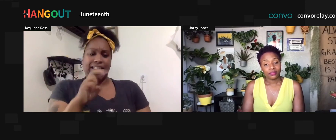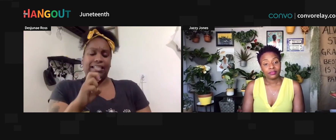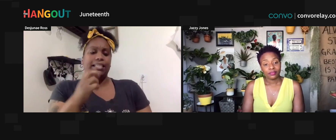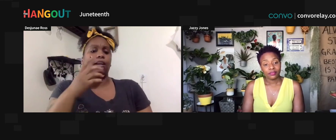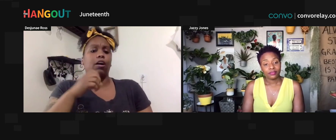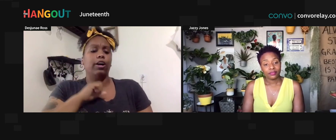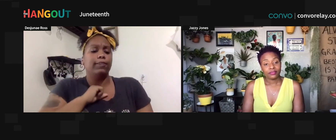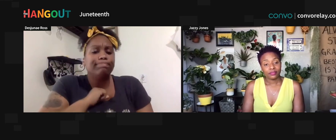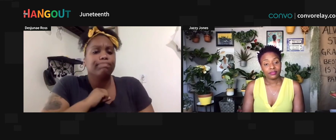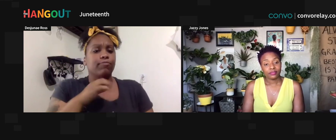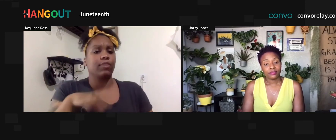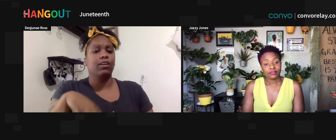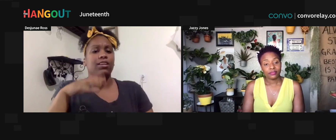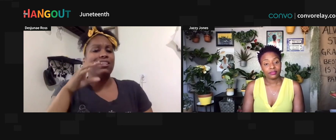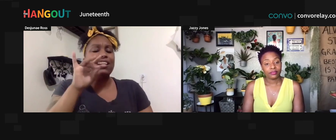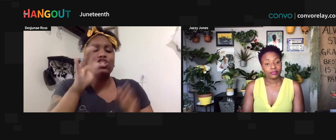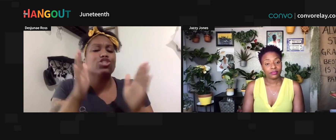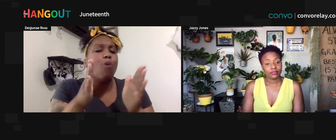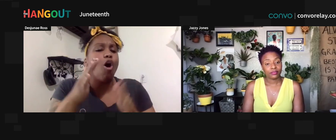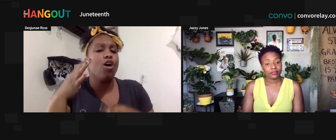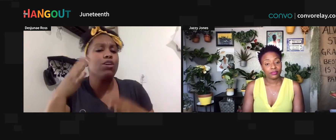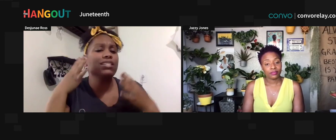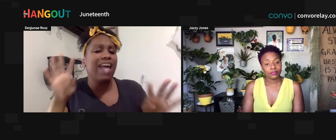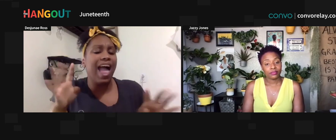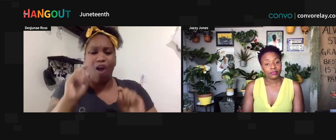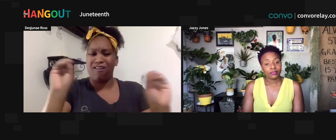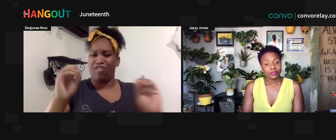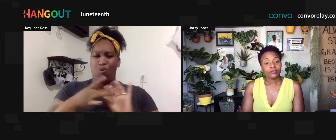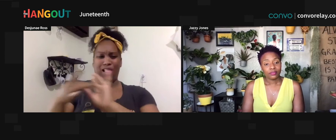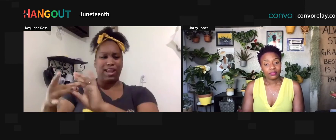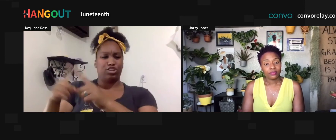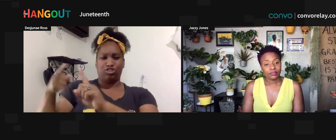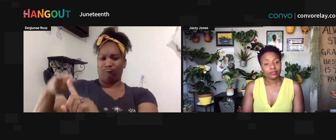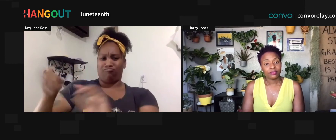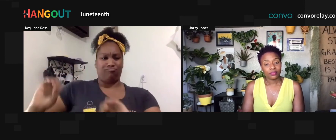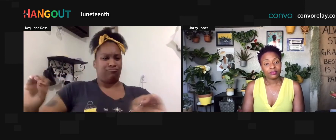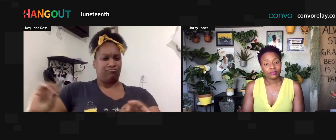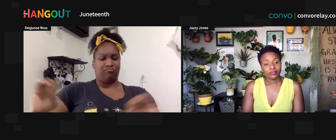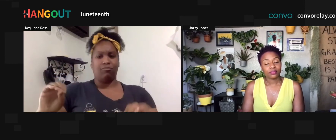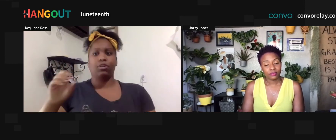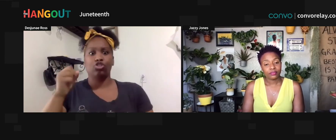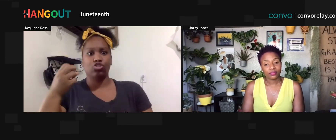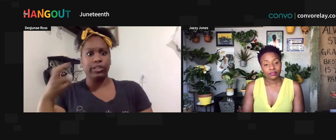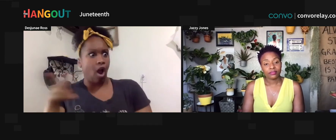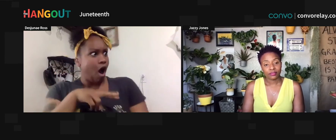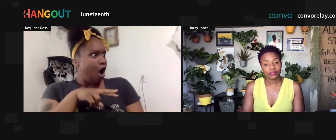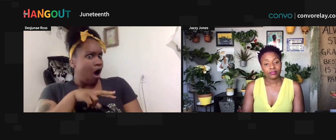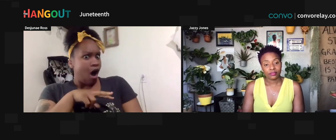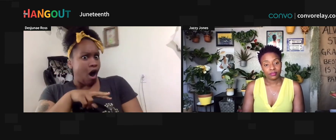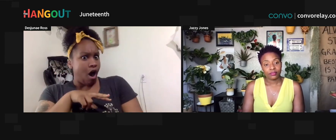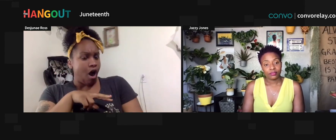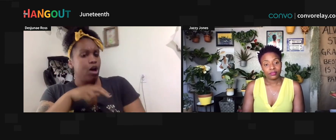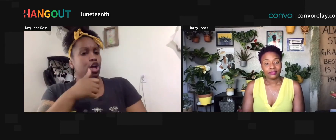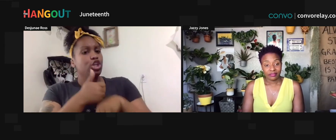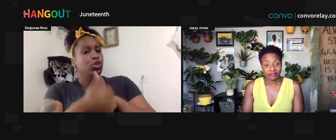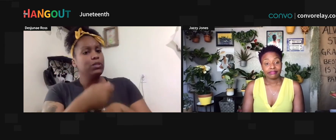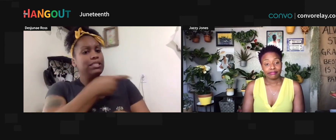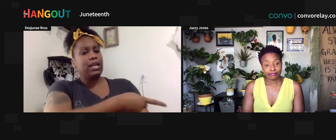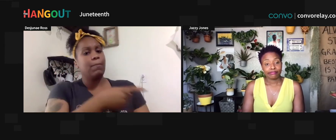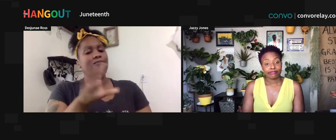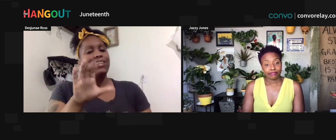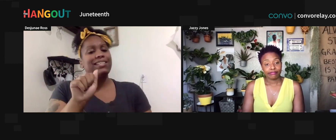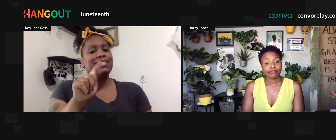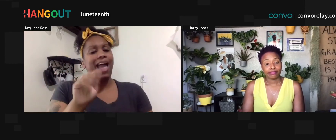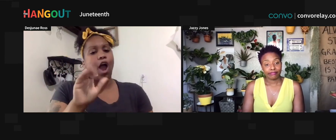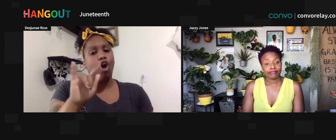white woman, or she just happened to, make a quiet sound, right? The little boy, that